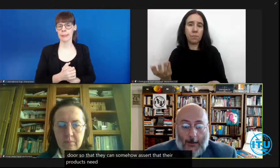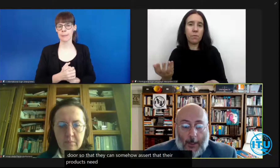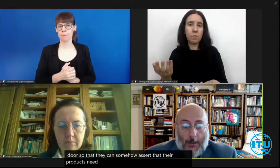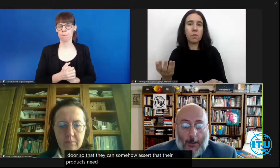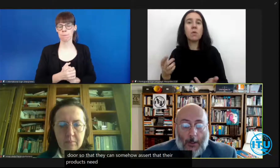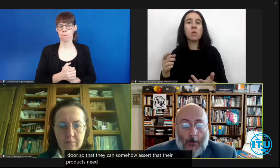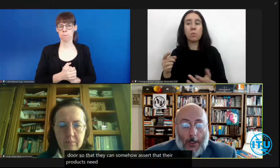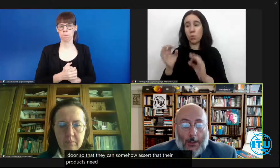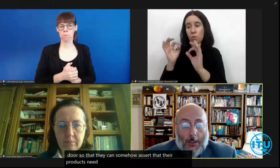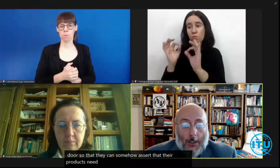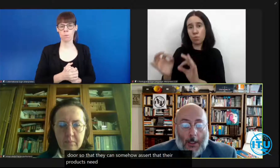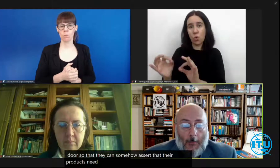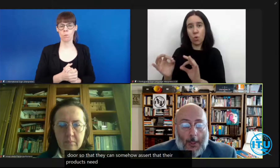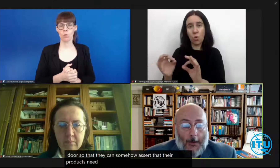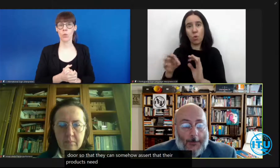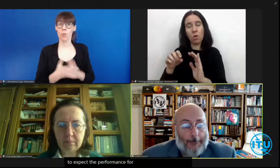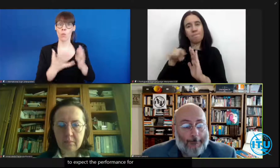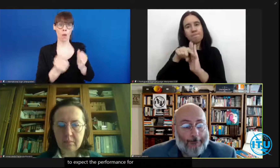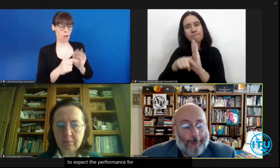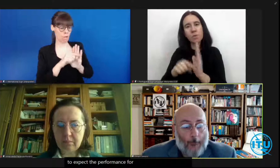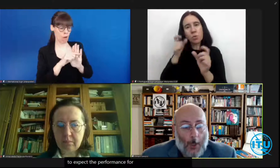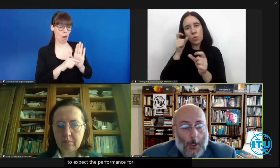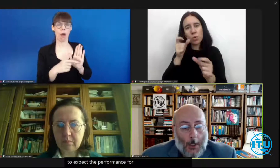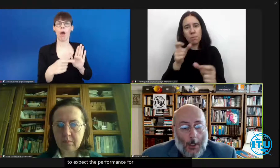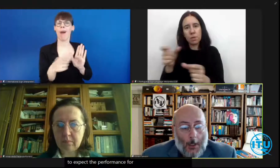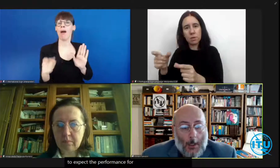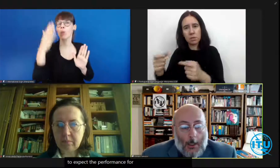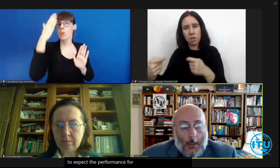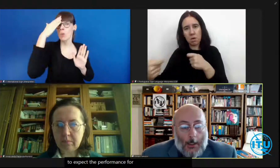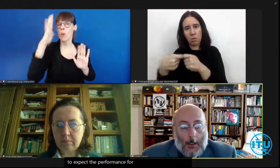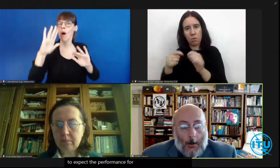when there is a particular regulation in place.